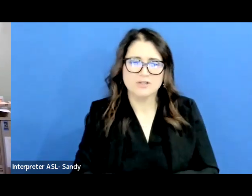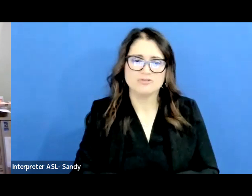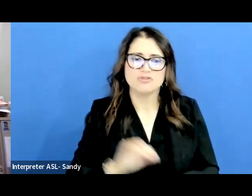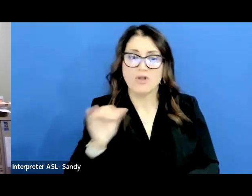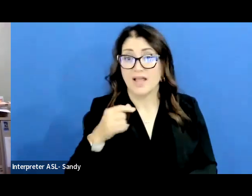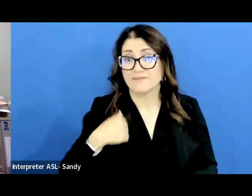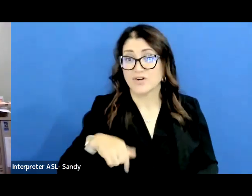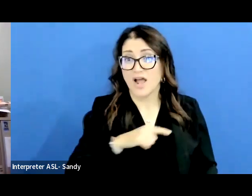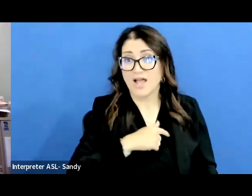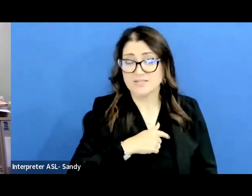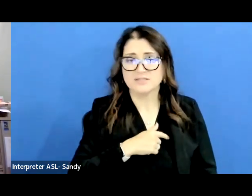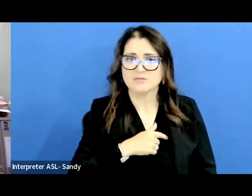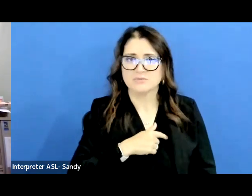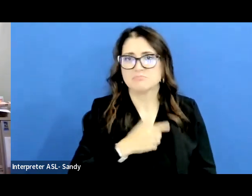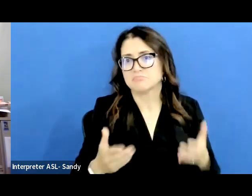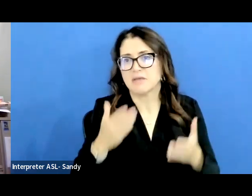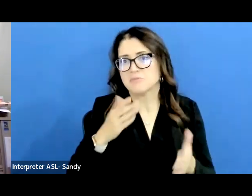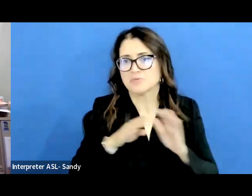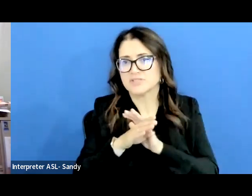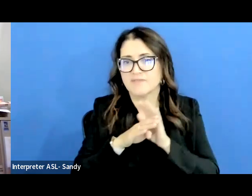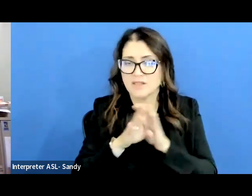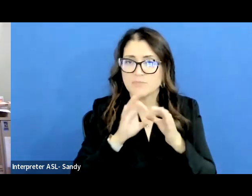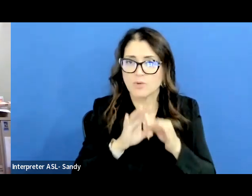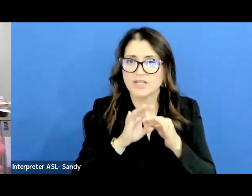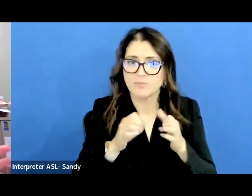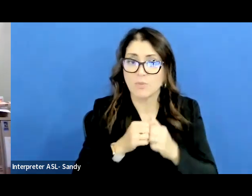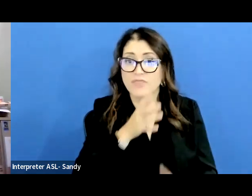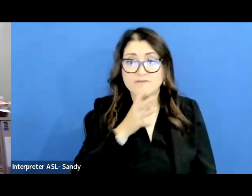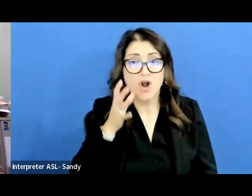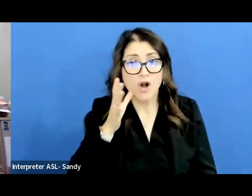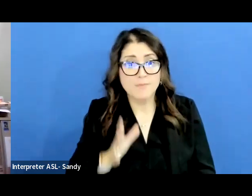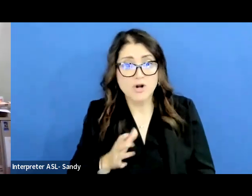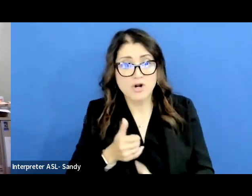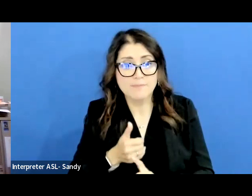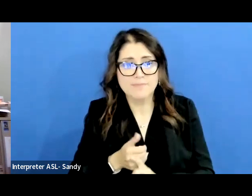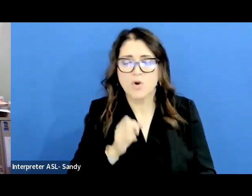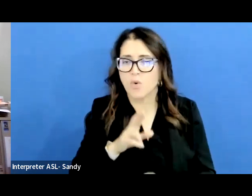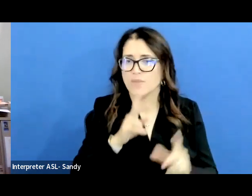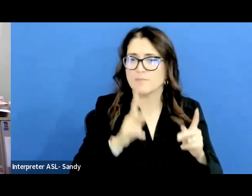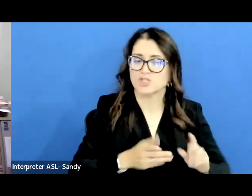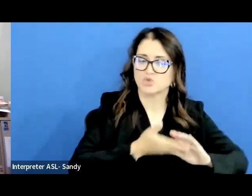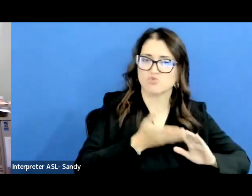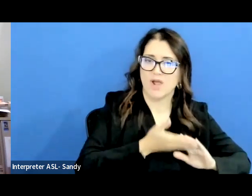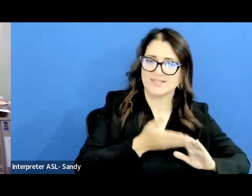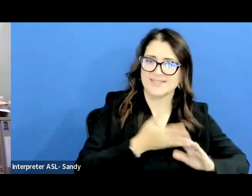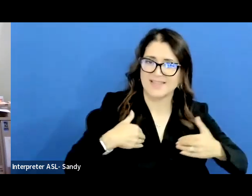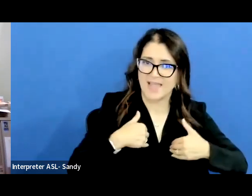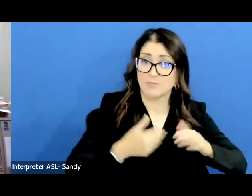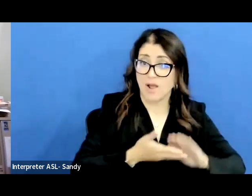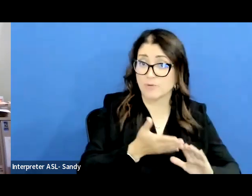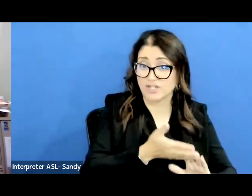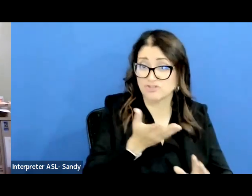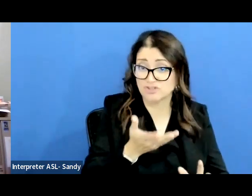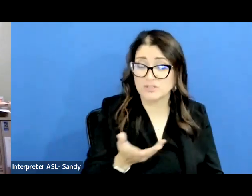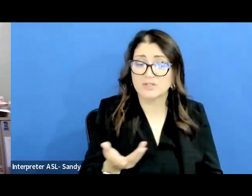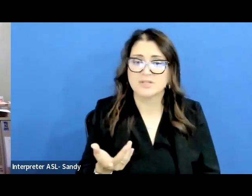a relationship with the farmer or the person who runs the animal operation to see if, they